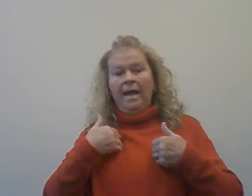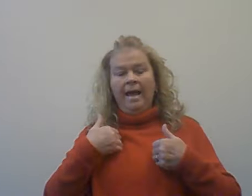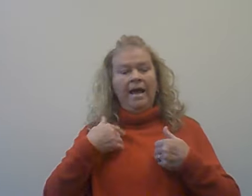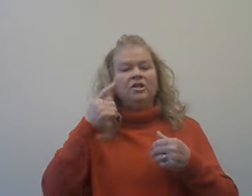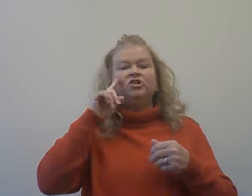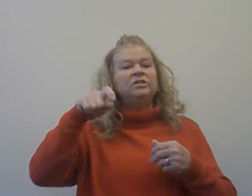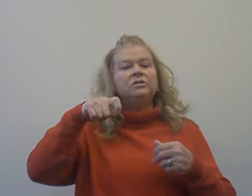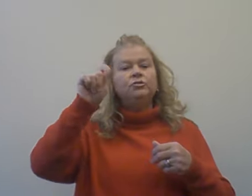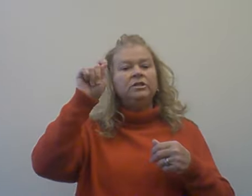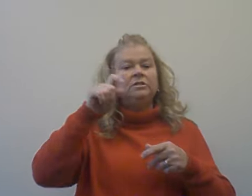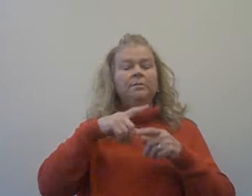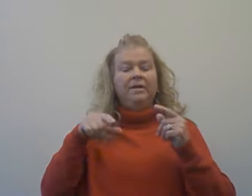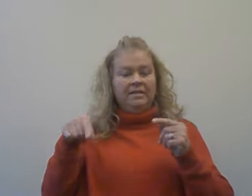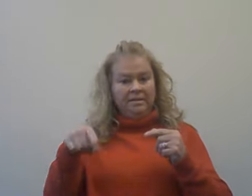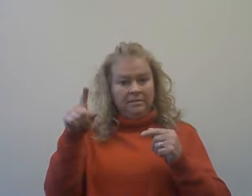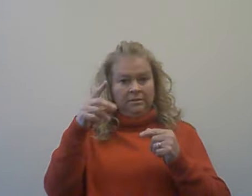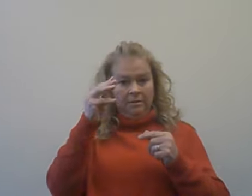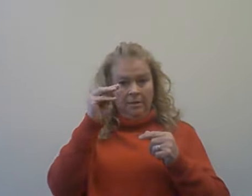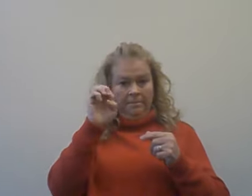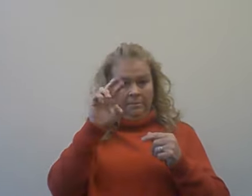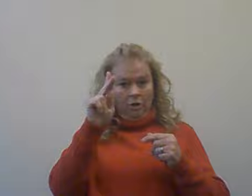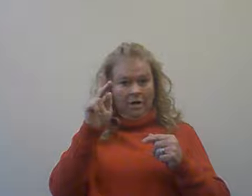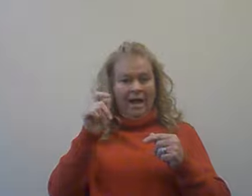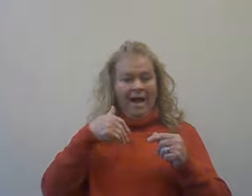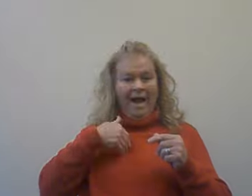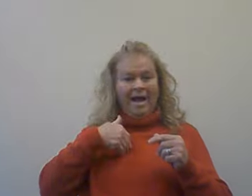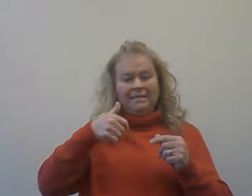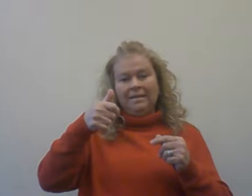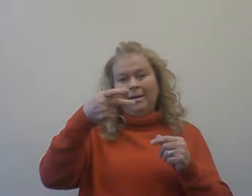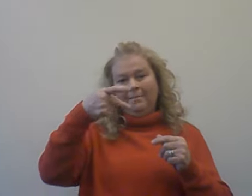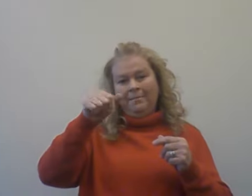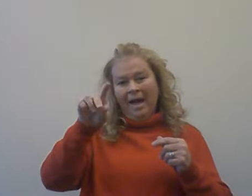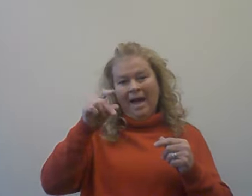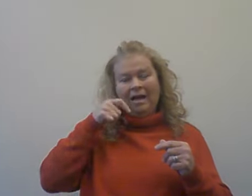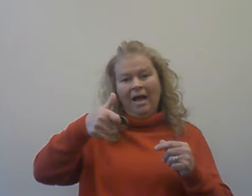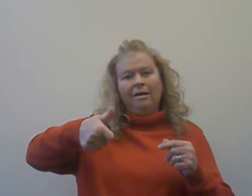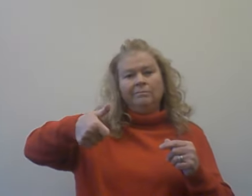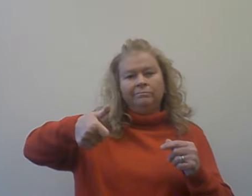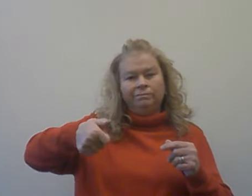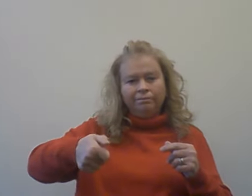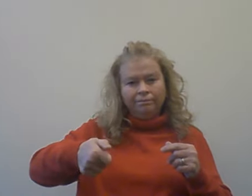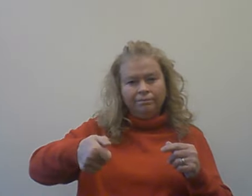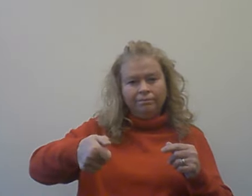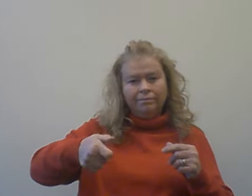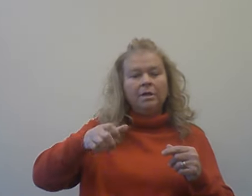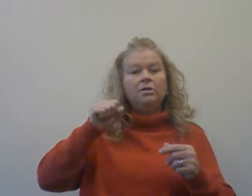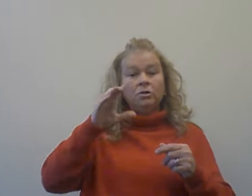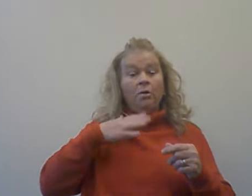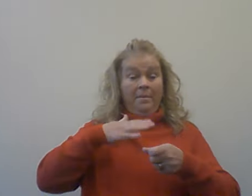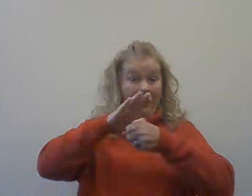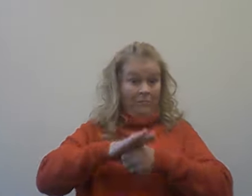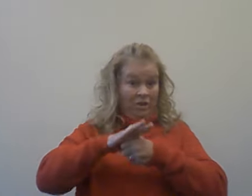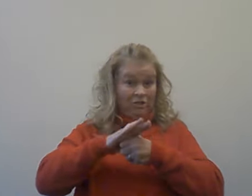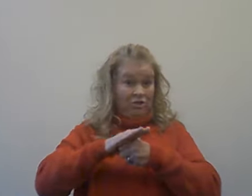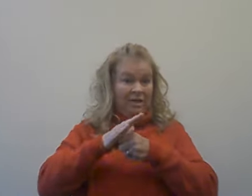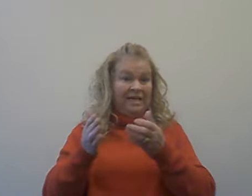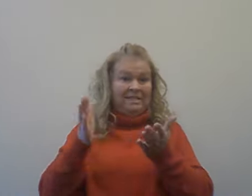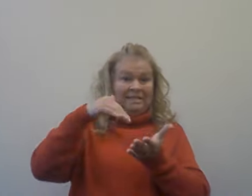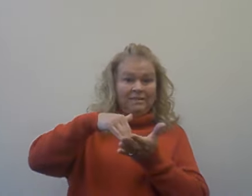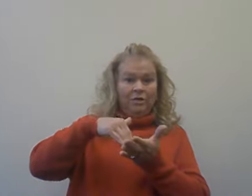come to really like it because it almost forces me into using good technique since the pressure I'm putting down is centered over the sanding pad. Okay, this